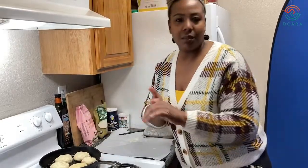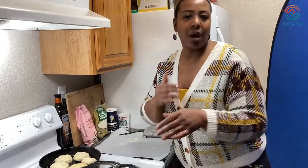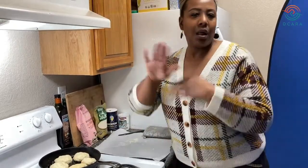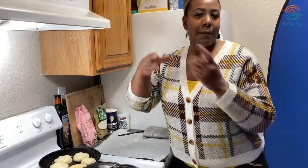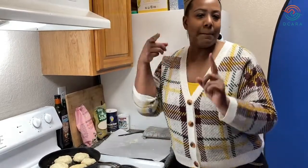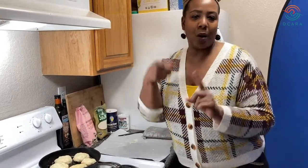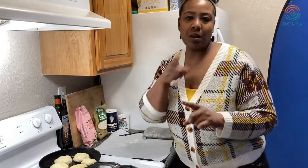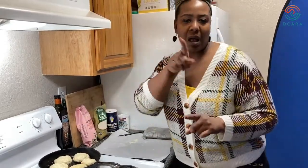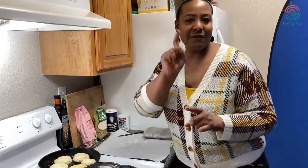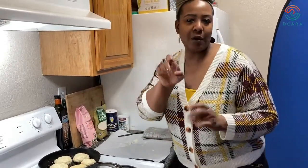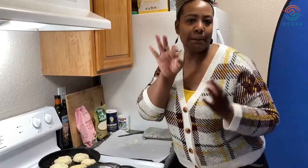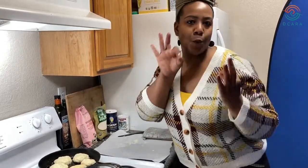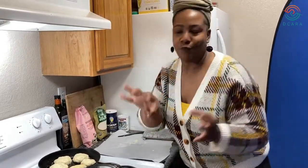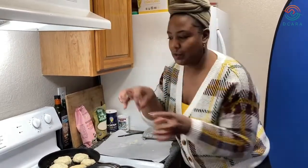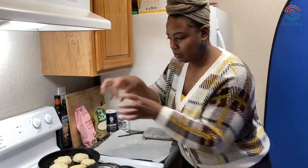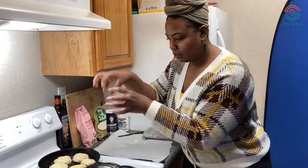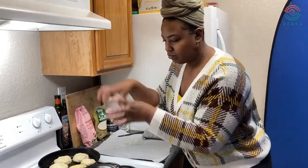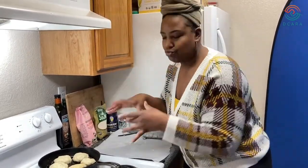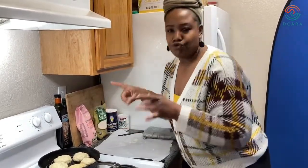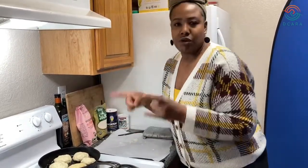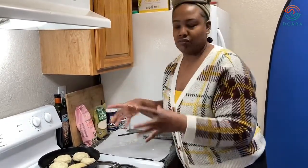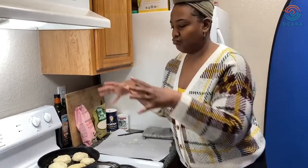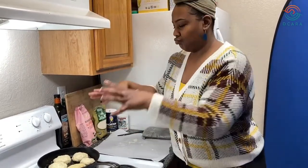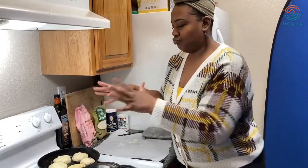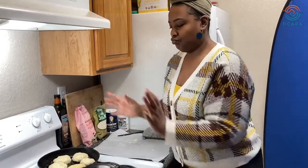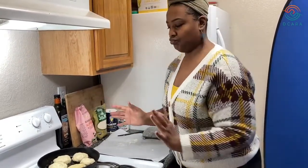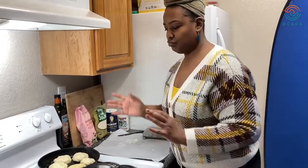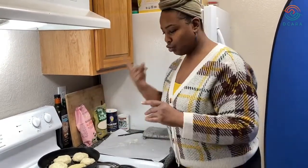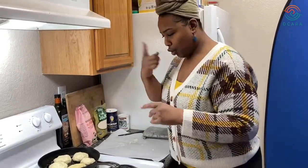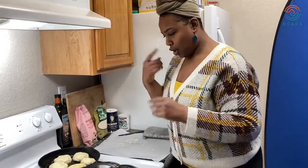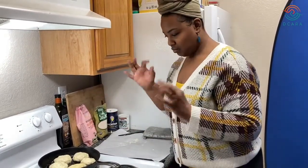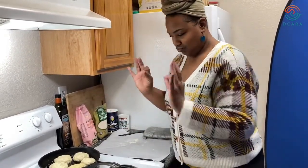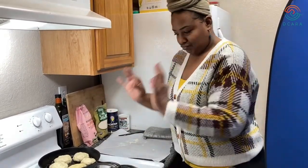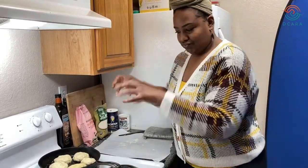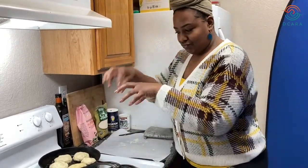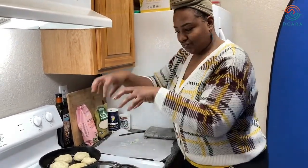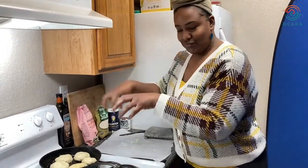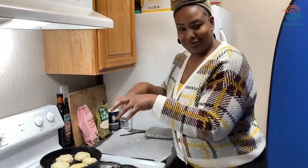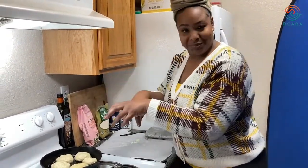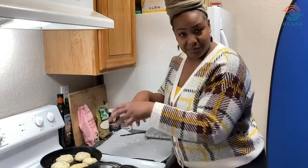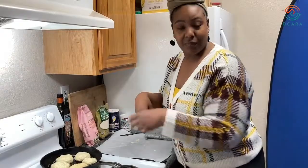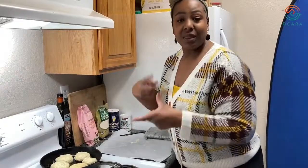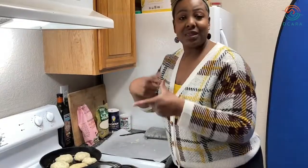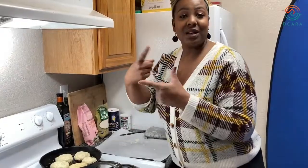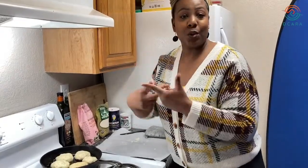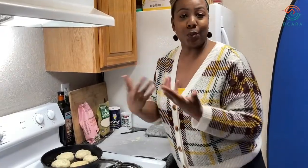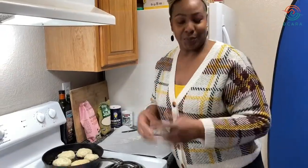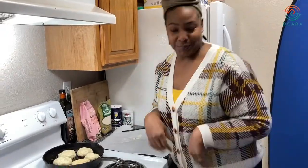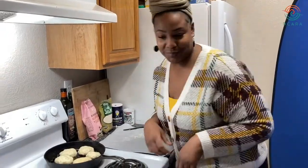The point is that they don't have to be perfect. Once you've placed them in the cast iron, they look okay. They'll come out just fine.